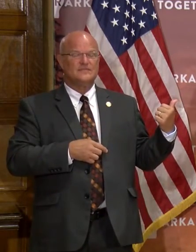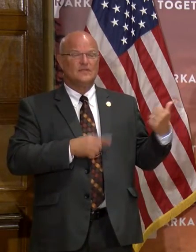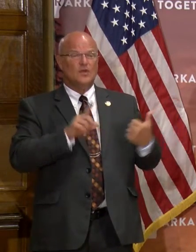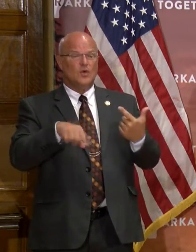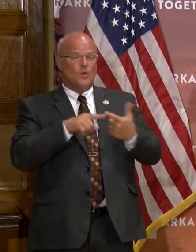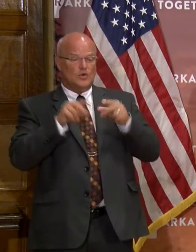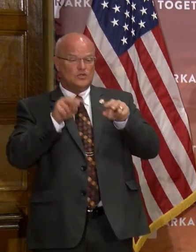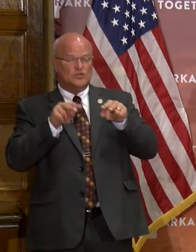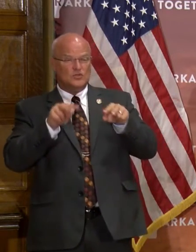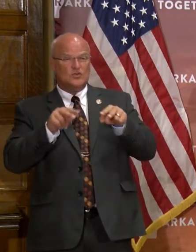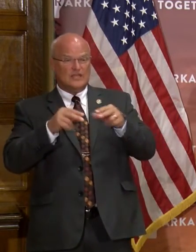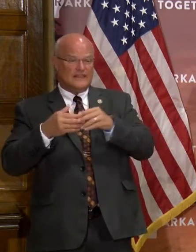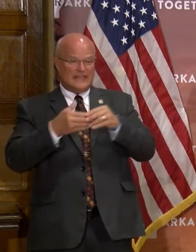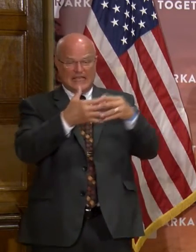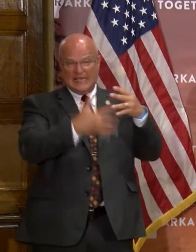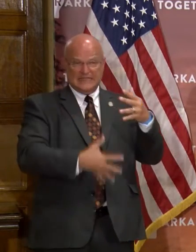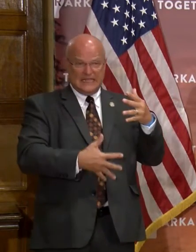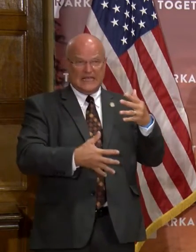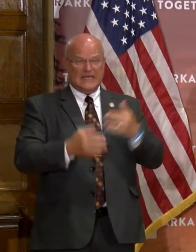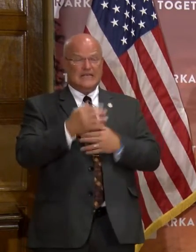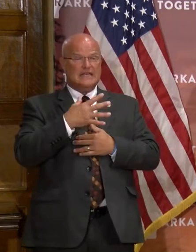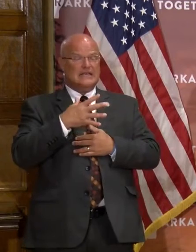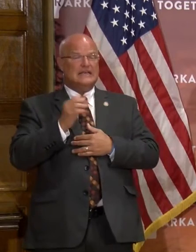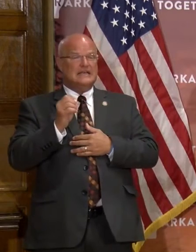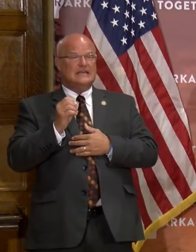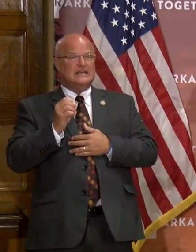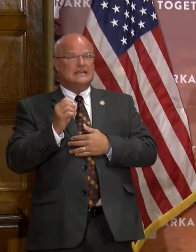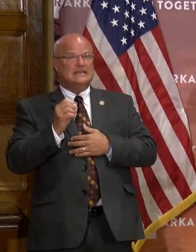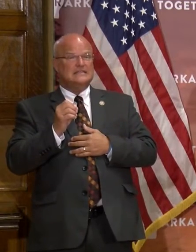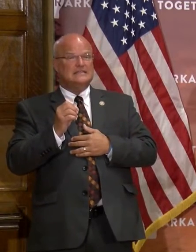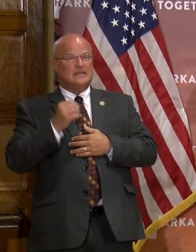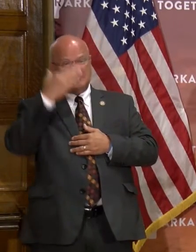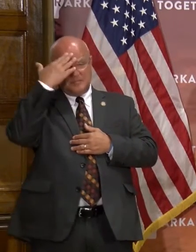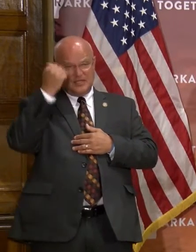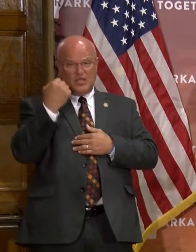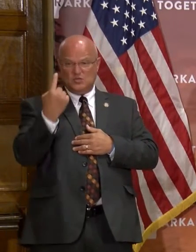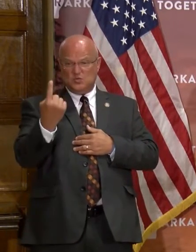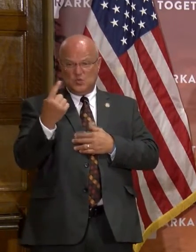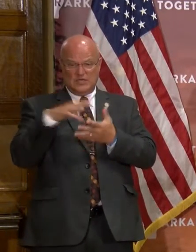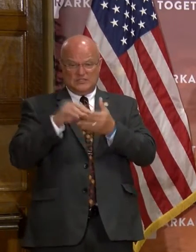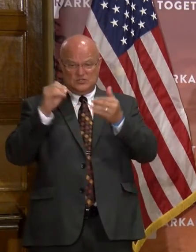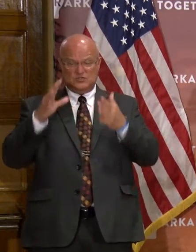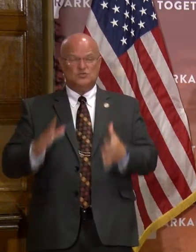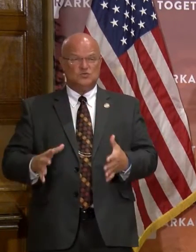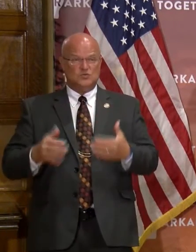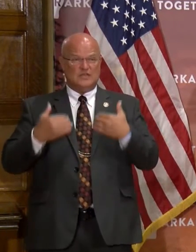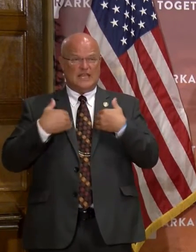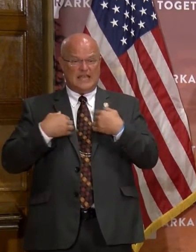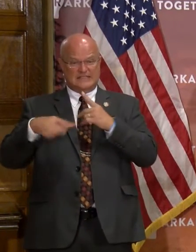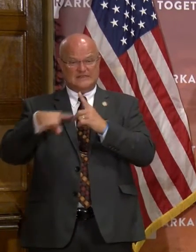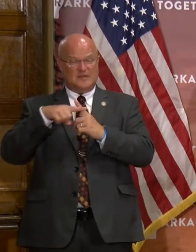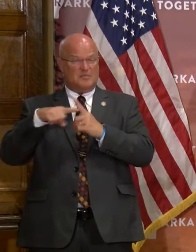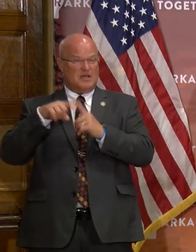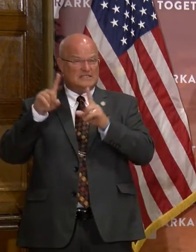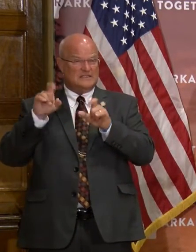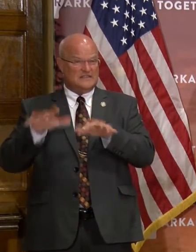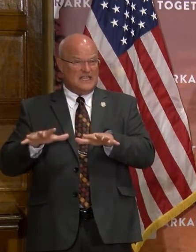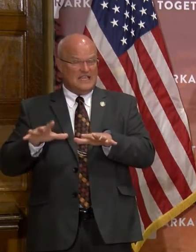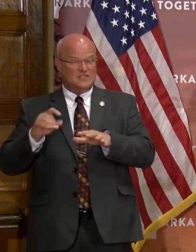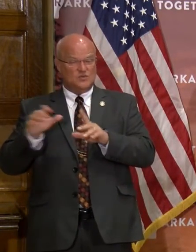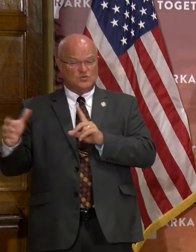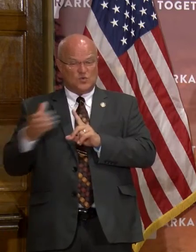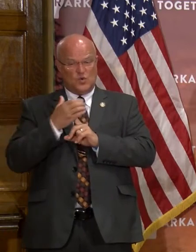Whenever you look at the guidelines, and just because one student has a positive test or